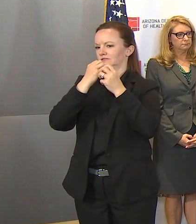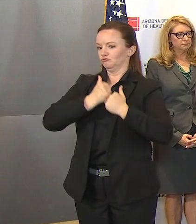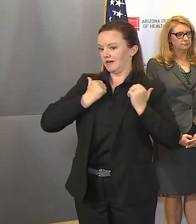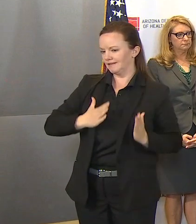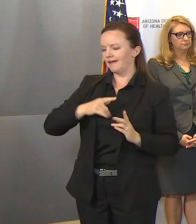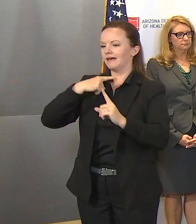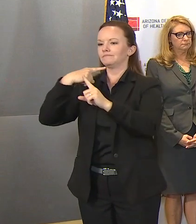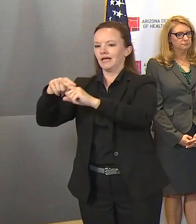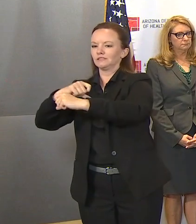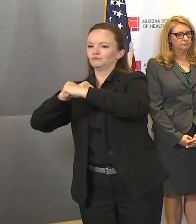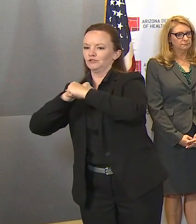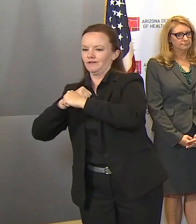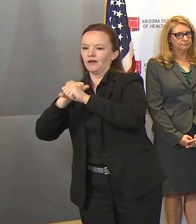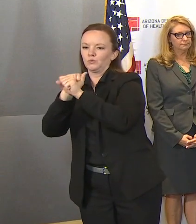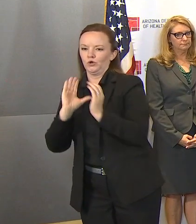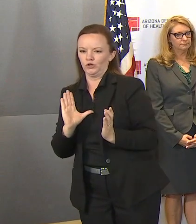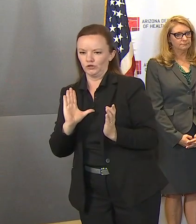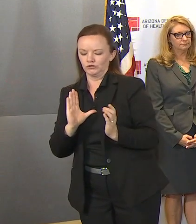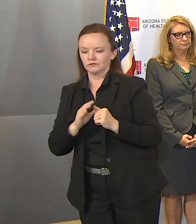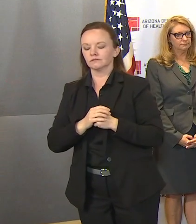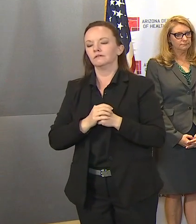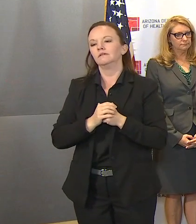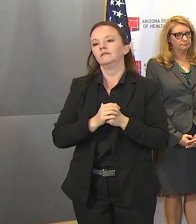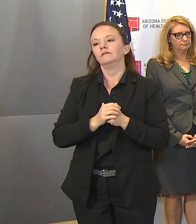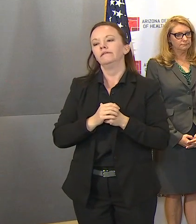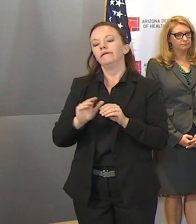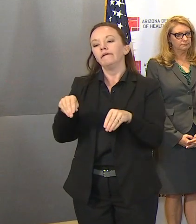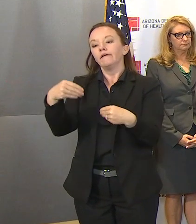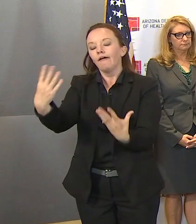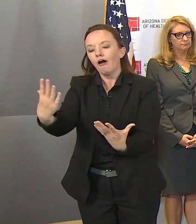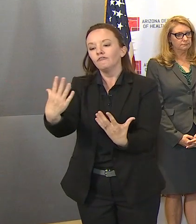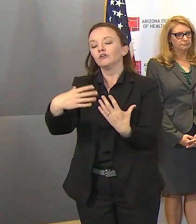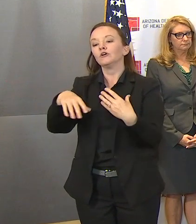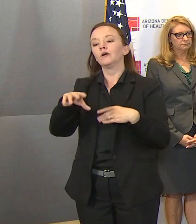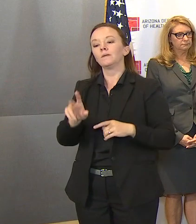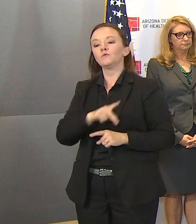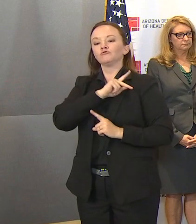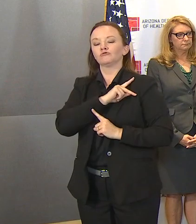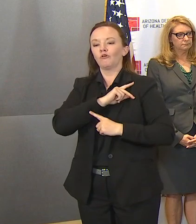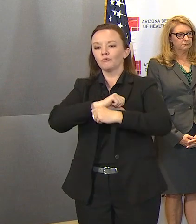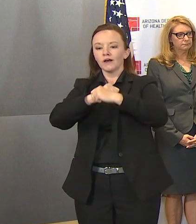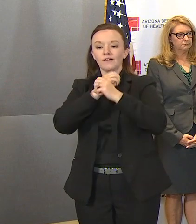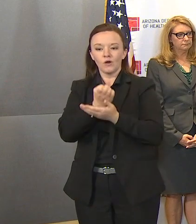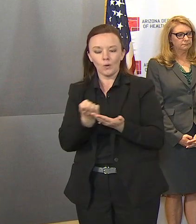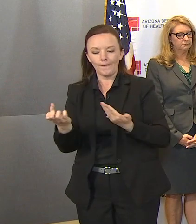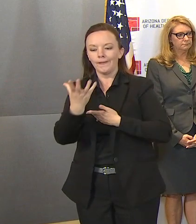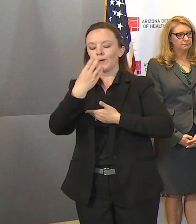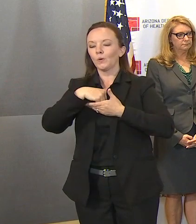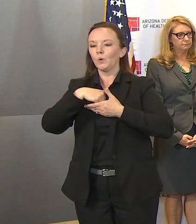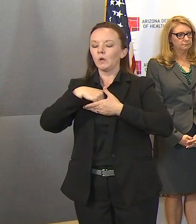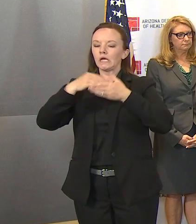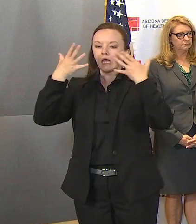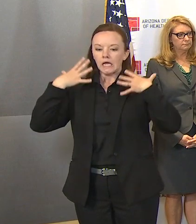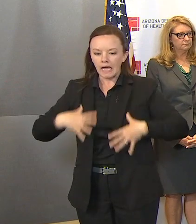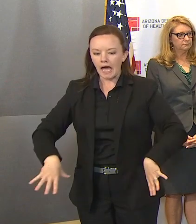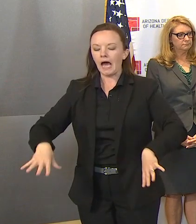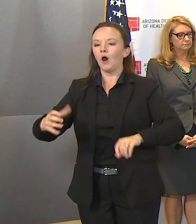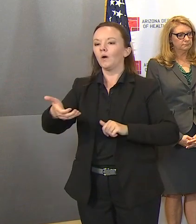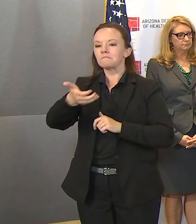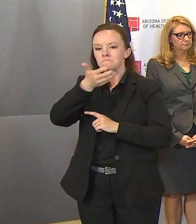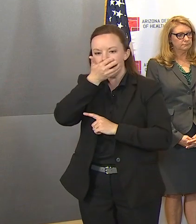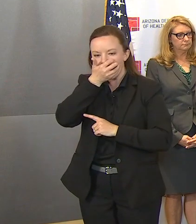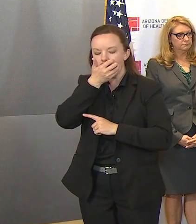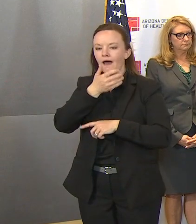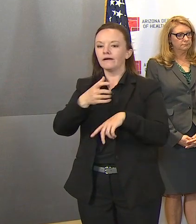themselves. Make personal protective equipment, including face masks, eye protection, gowns, and gloves immediately